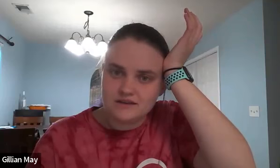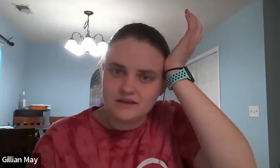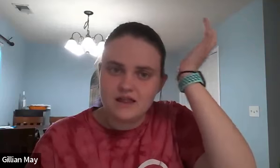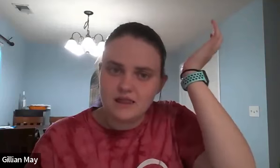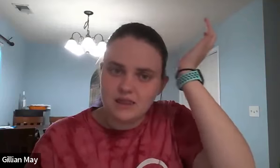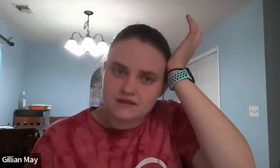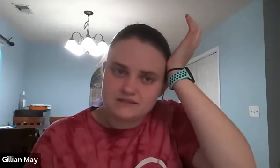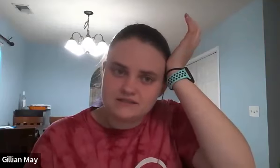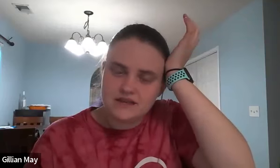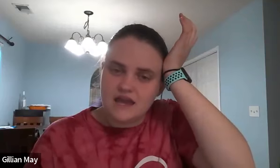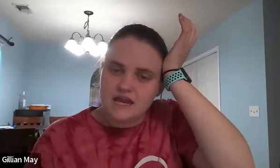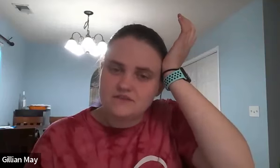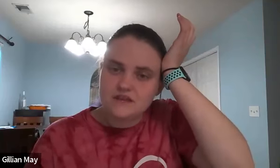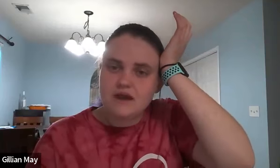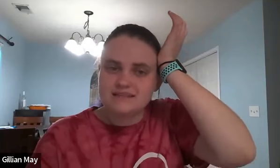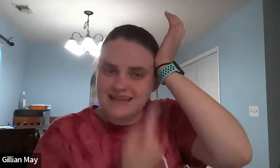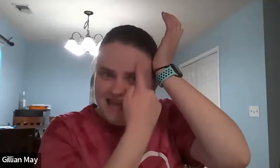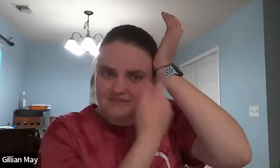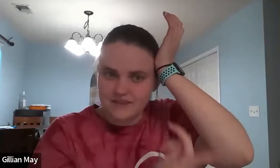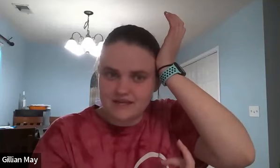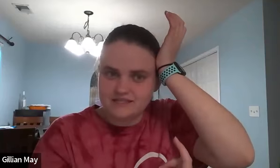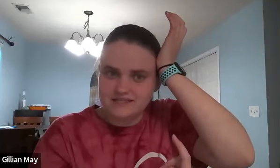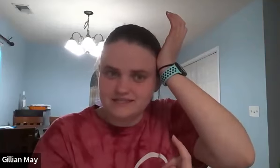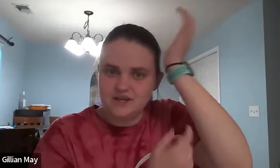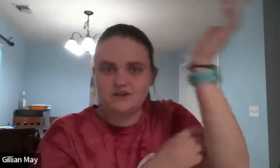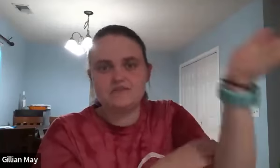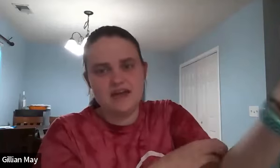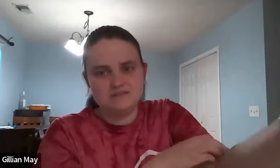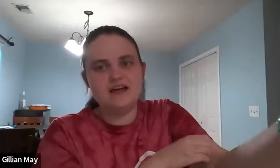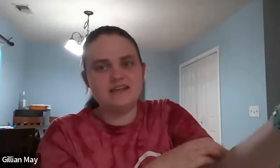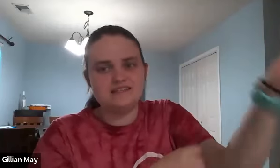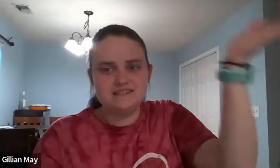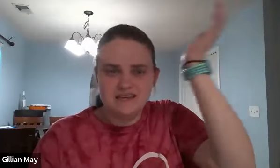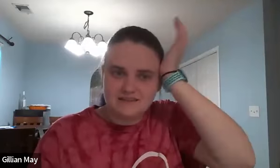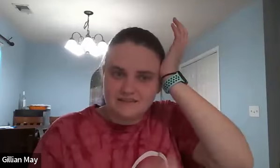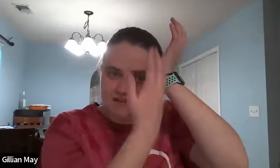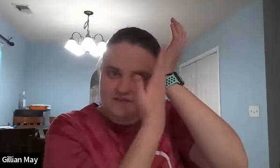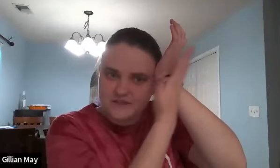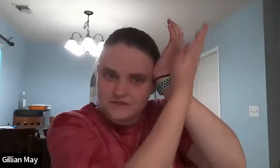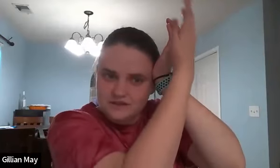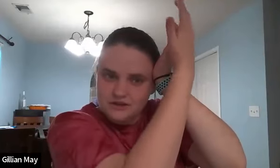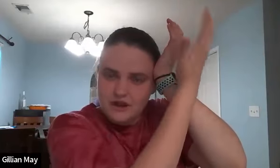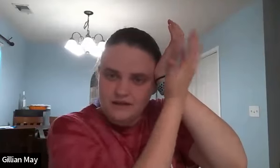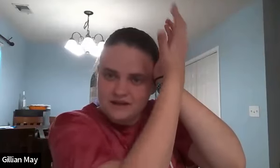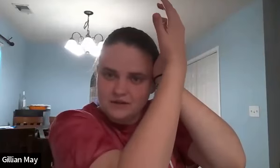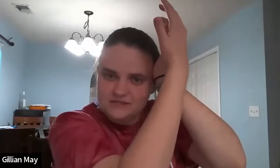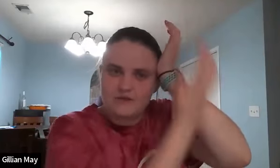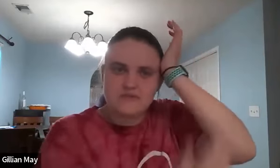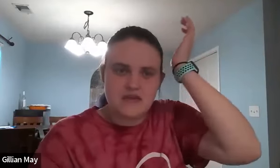Lettuce. And if you think about it, it's head of lettuce. You have a head of lettuce. the leaves of the, you know, how it kind of comes out of the head